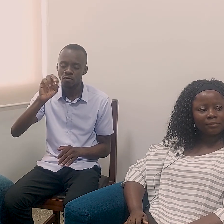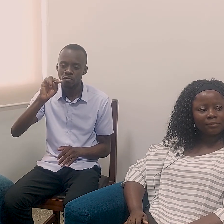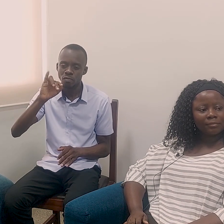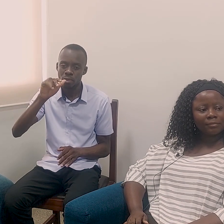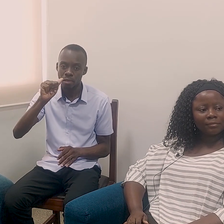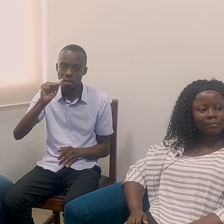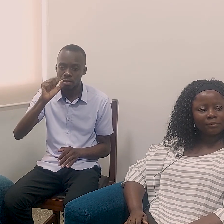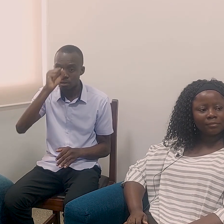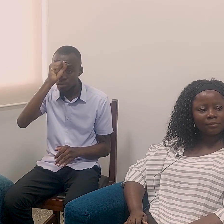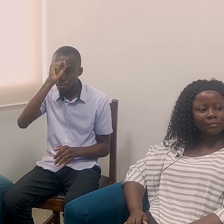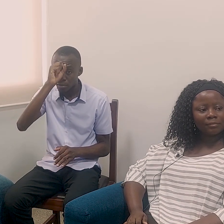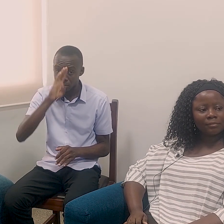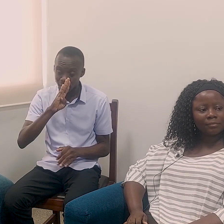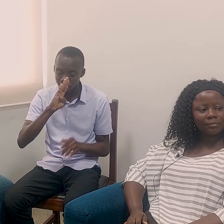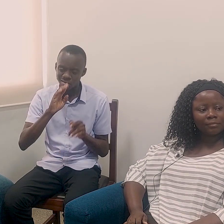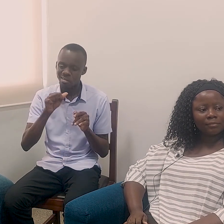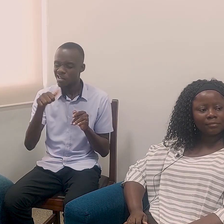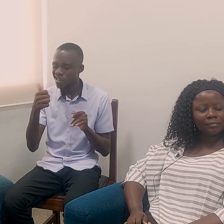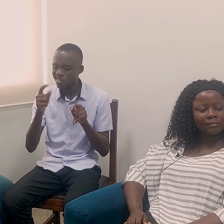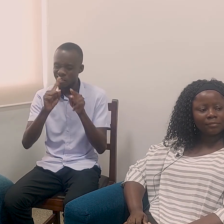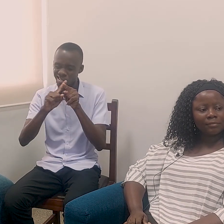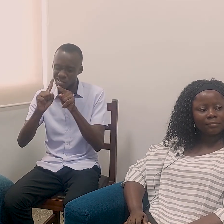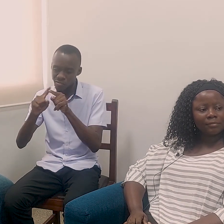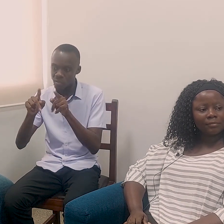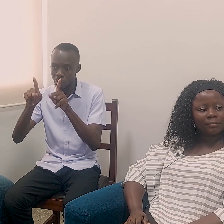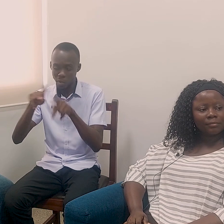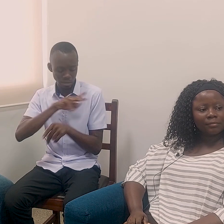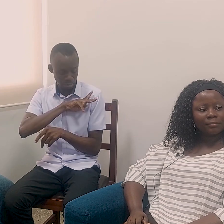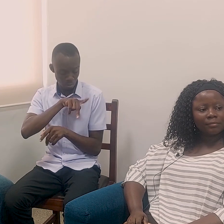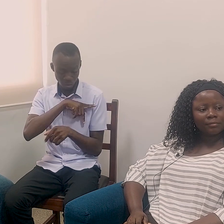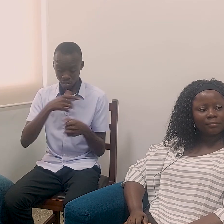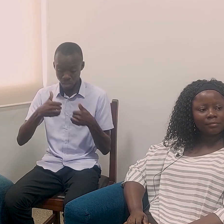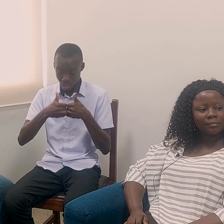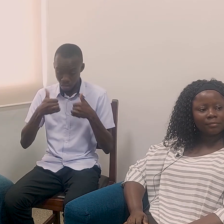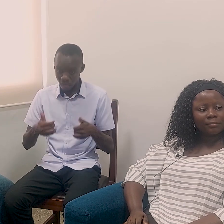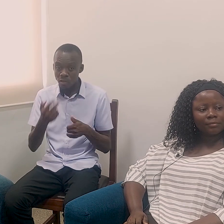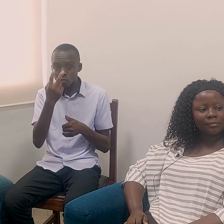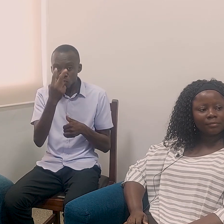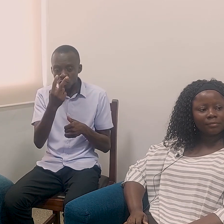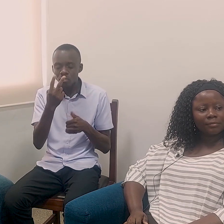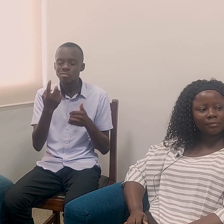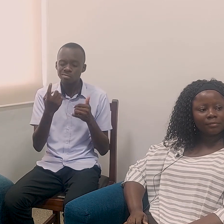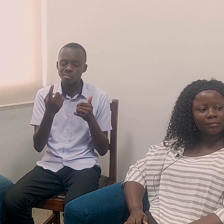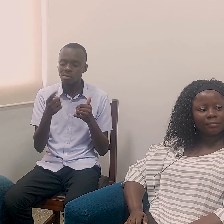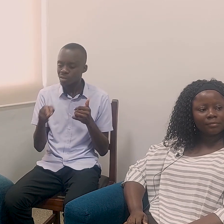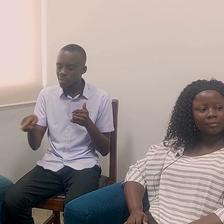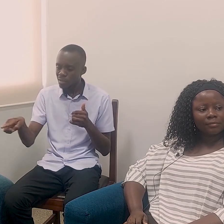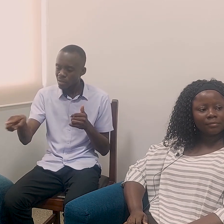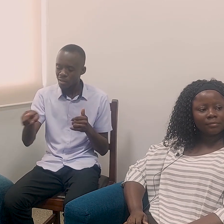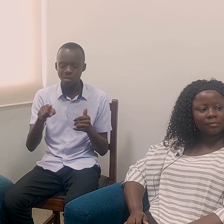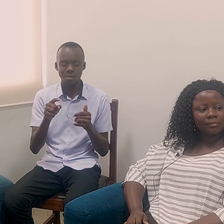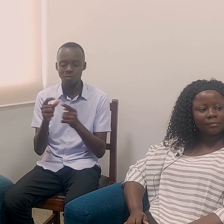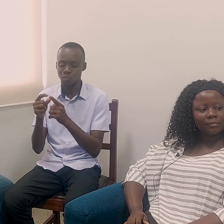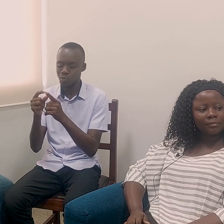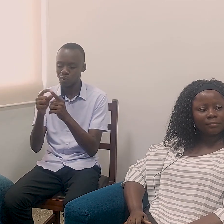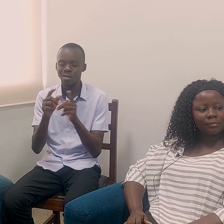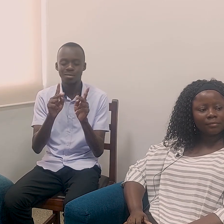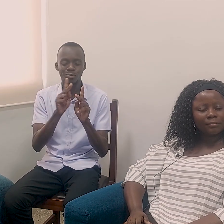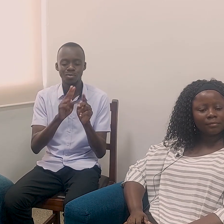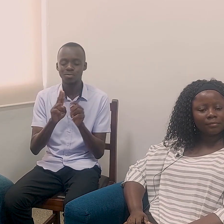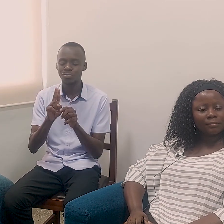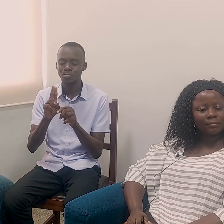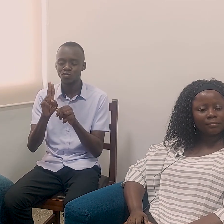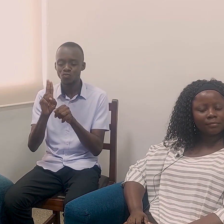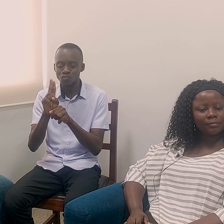and just the differences and why do you think people throw these words about so much these